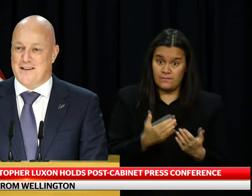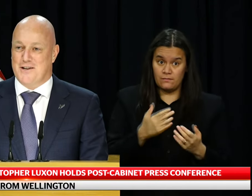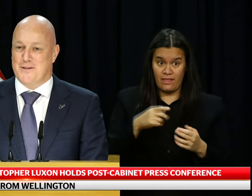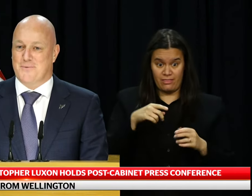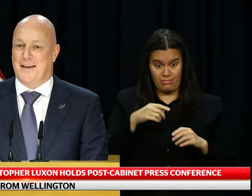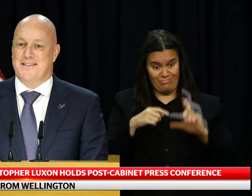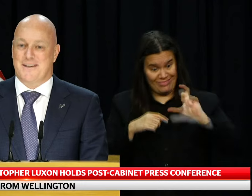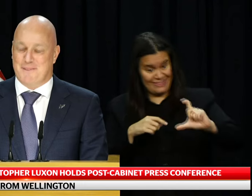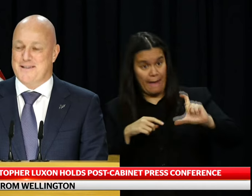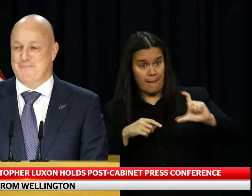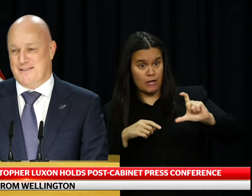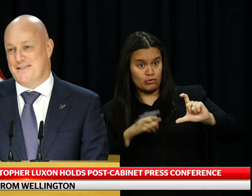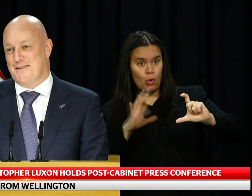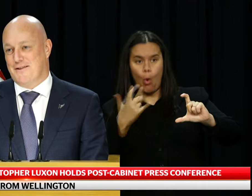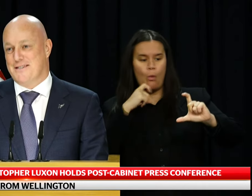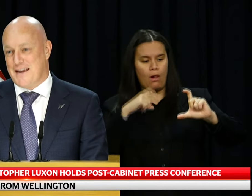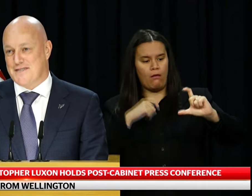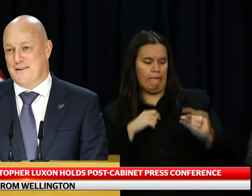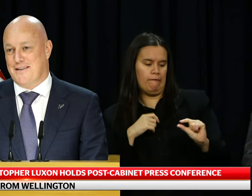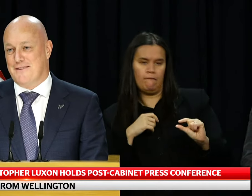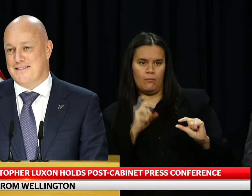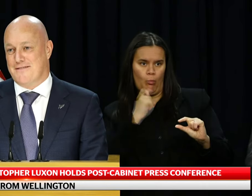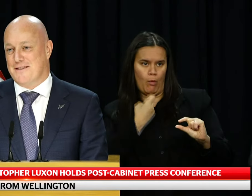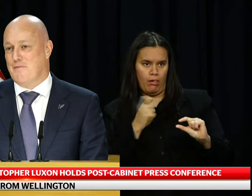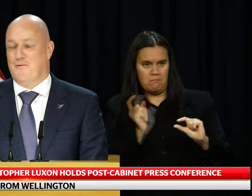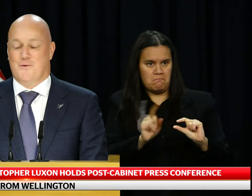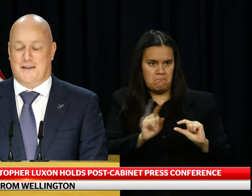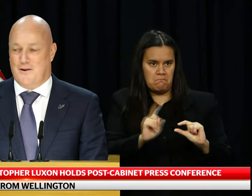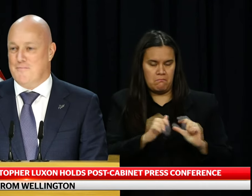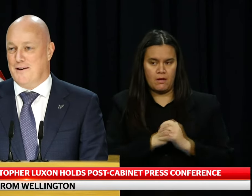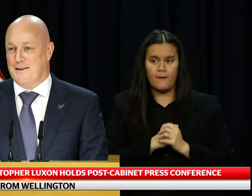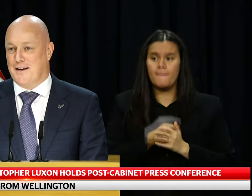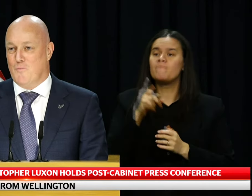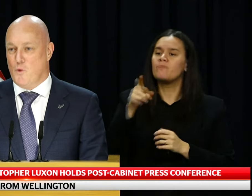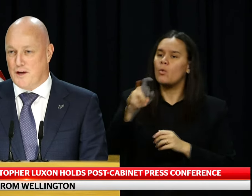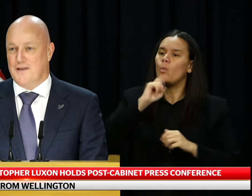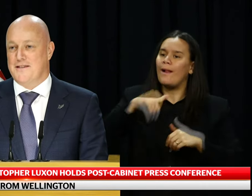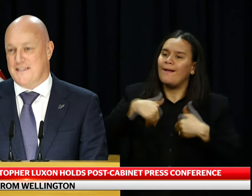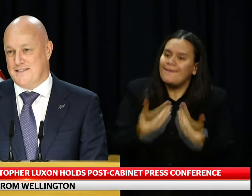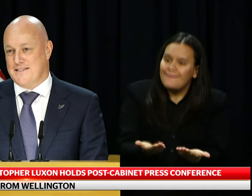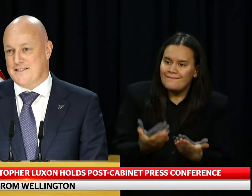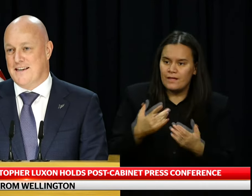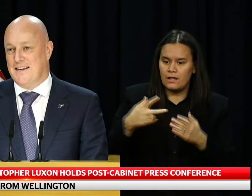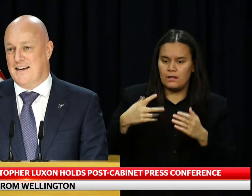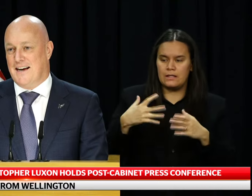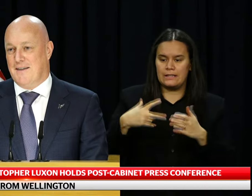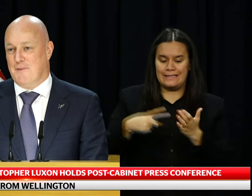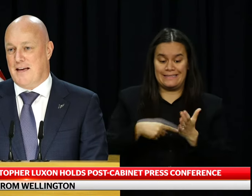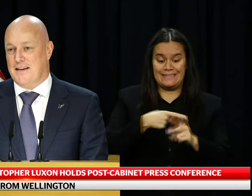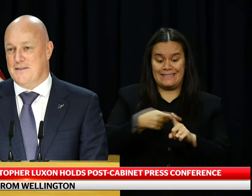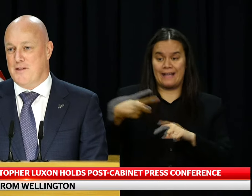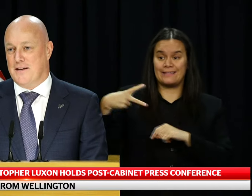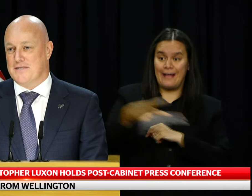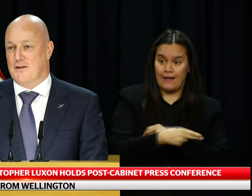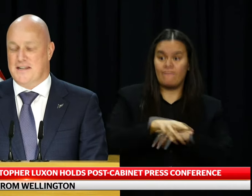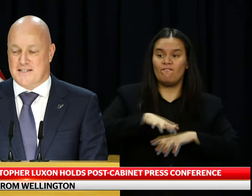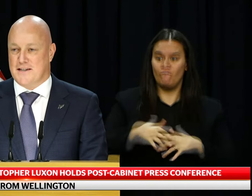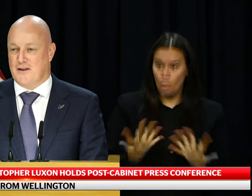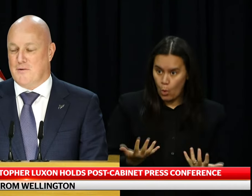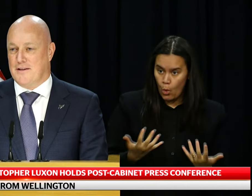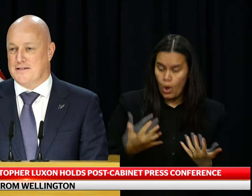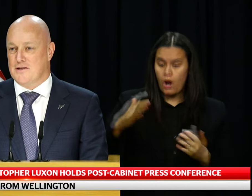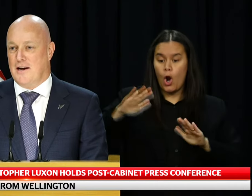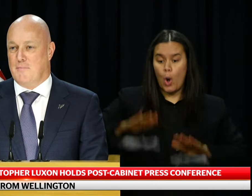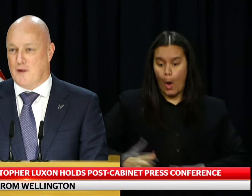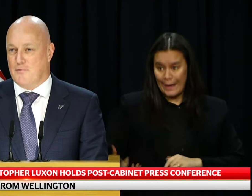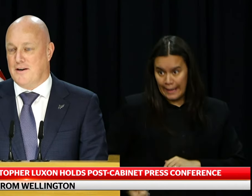what I just say to you is we are deeply committed to delivering tax relief, as I've said before, to low and middle income working New Zealanders. And we think it's very